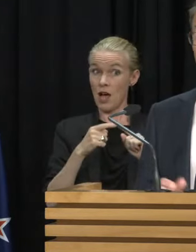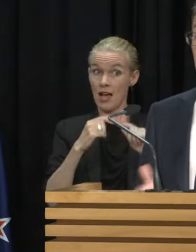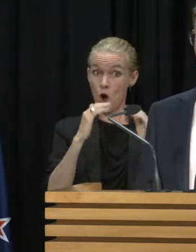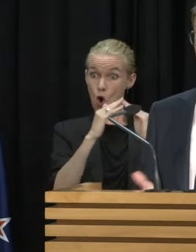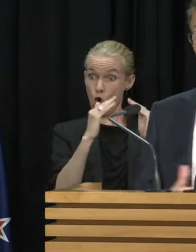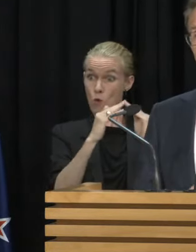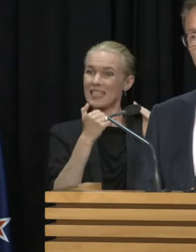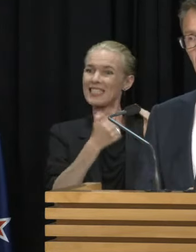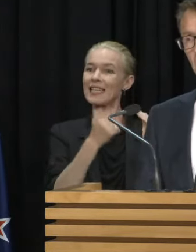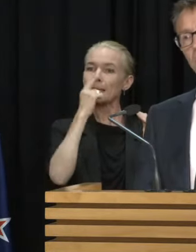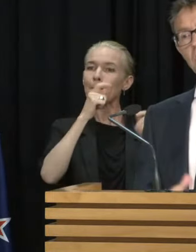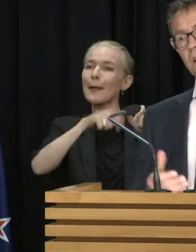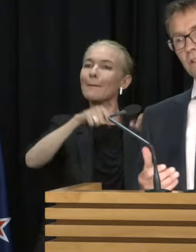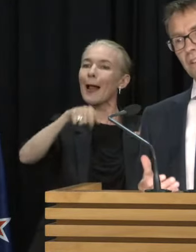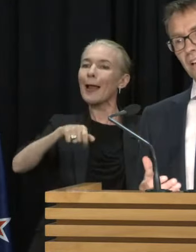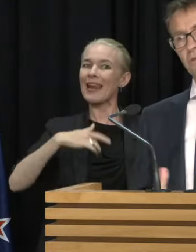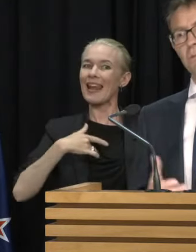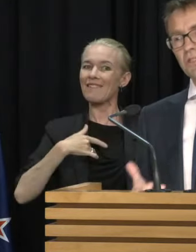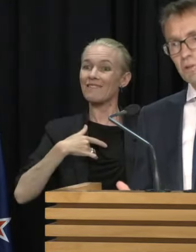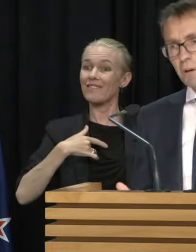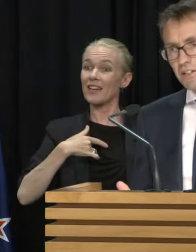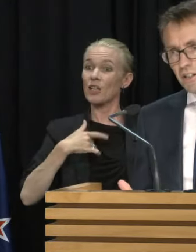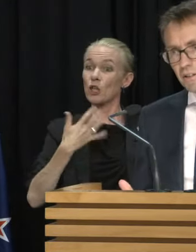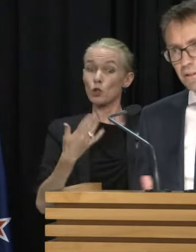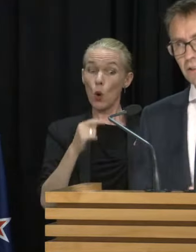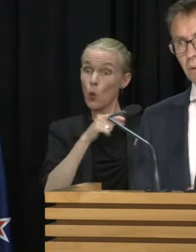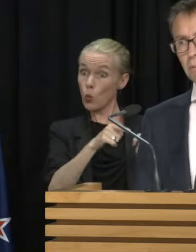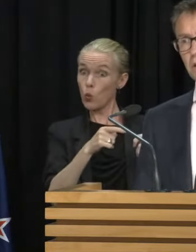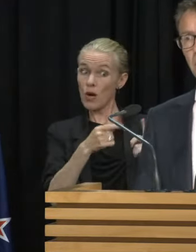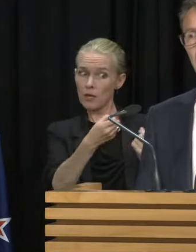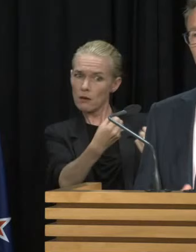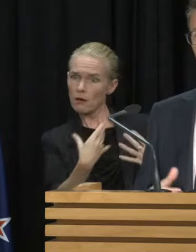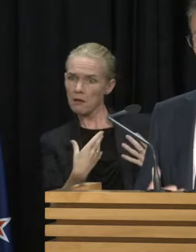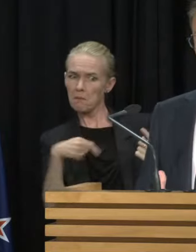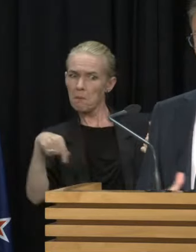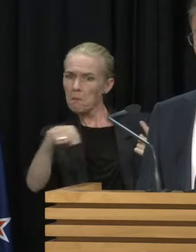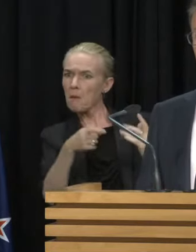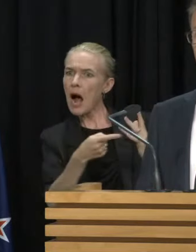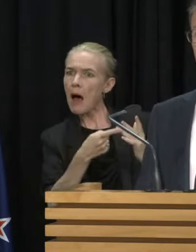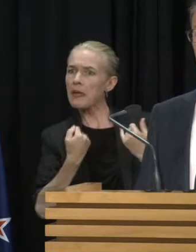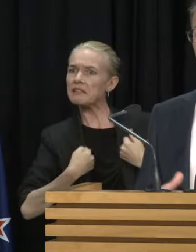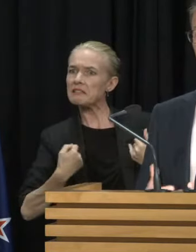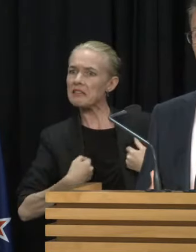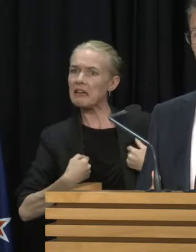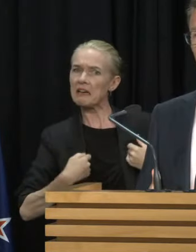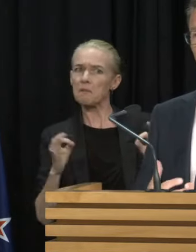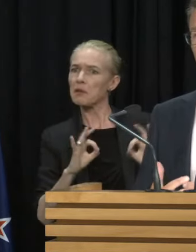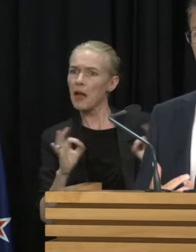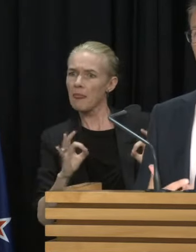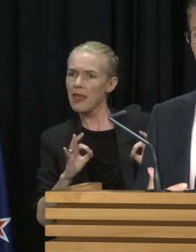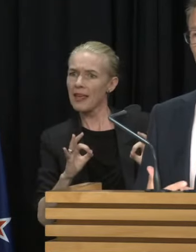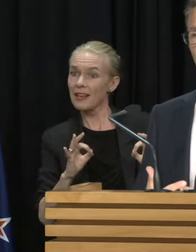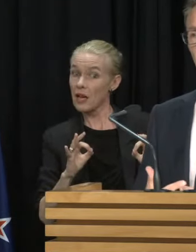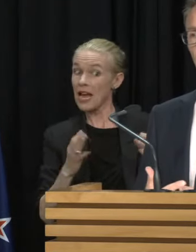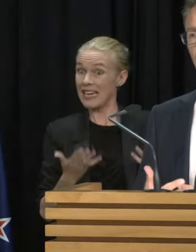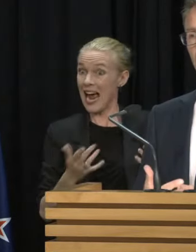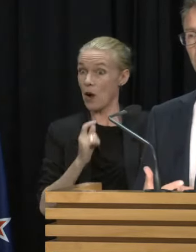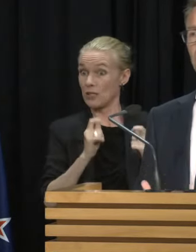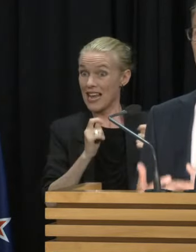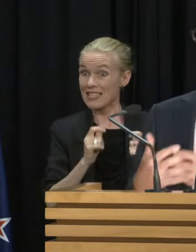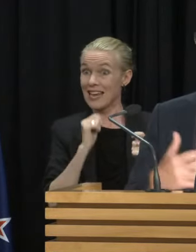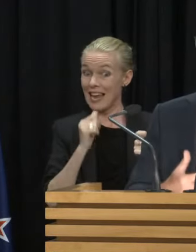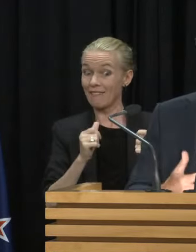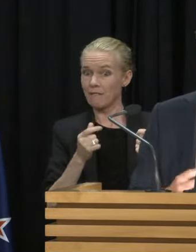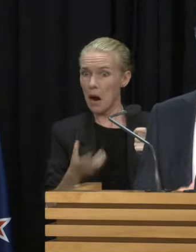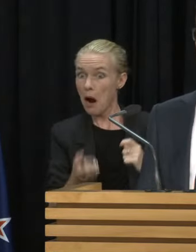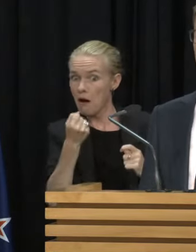may find, none of them, in my understanding, none of them are symptomatic at the moment. They are being tested. If we find that any of them have a positive